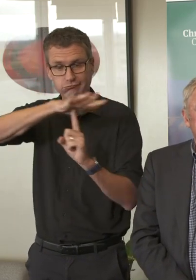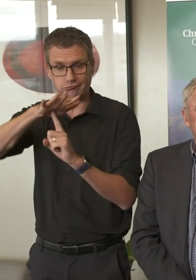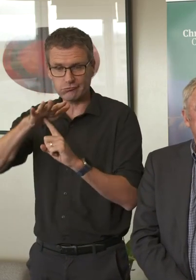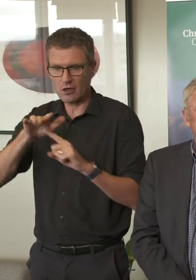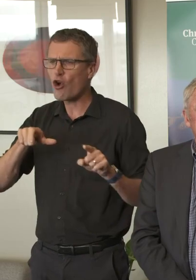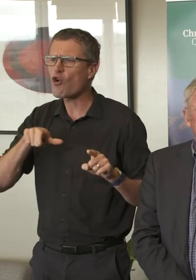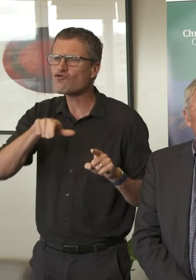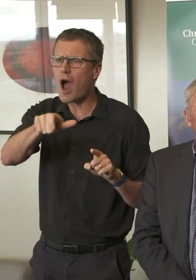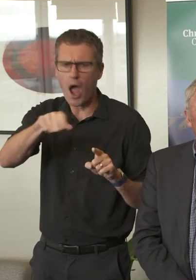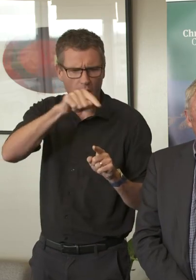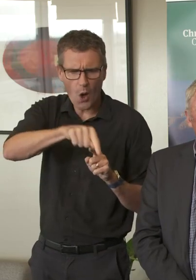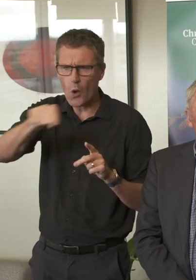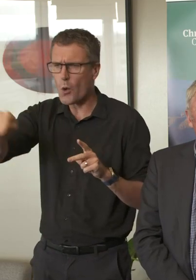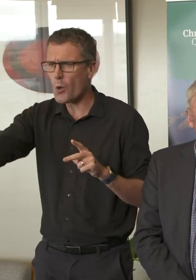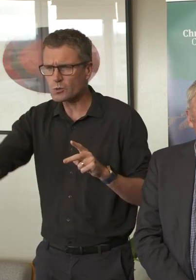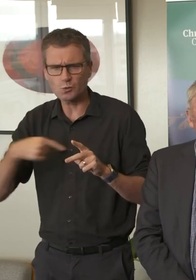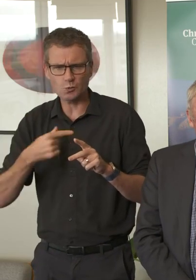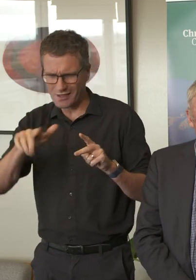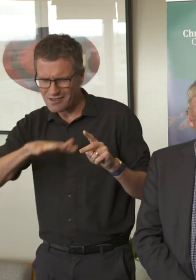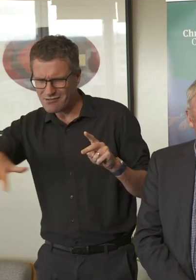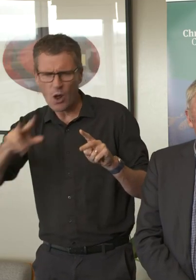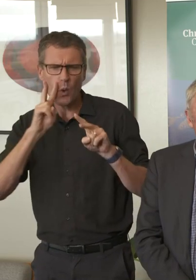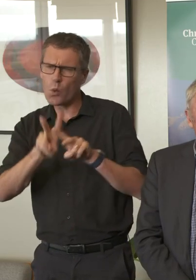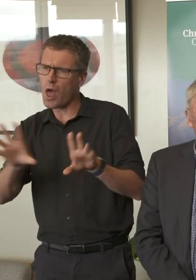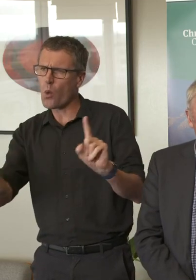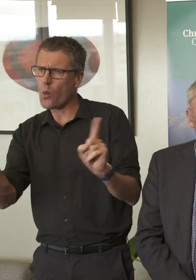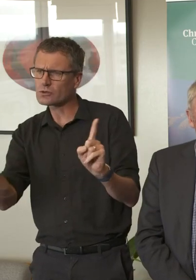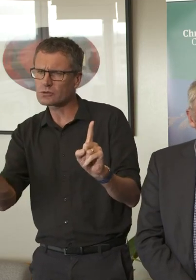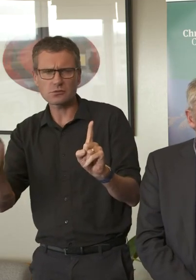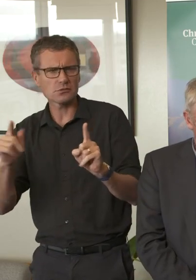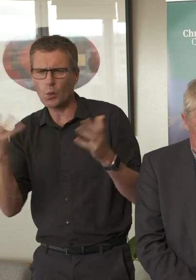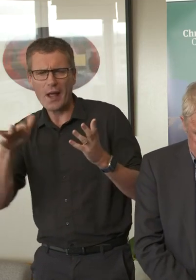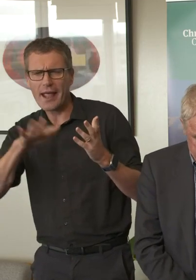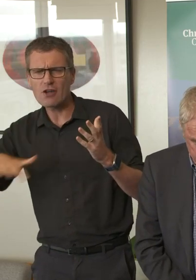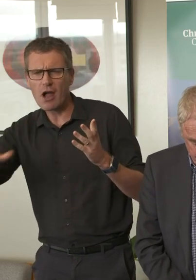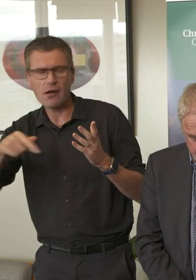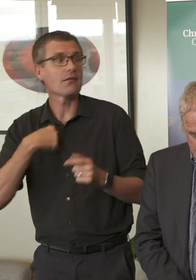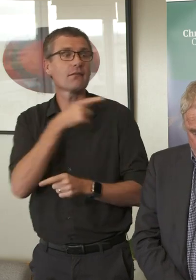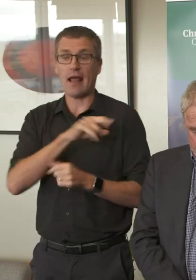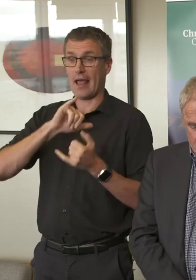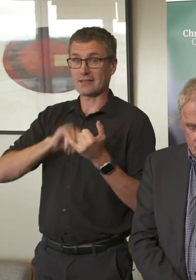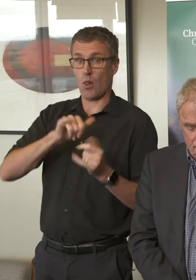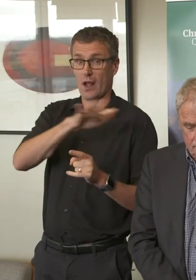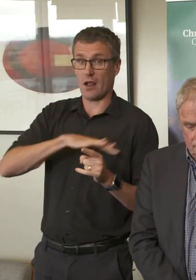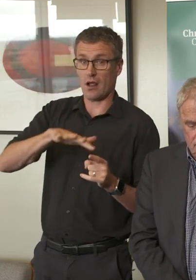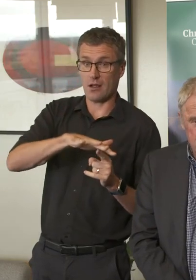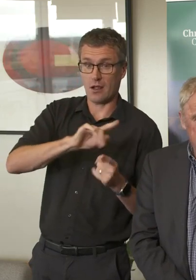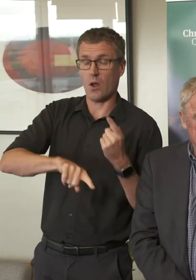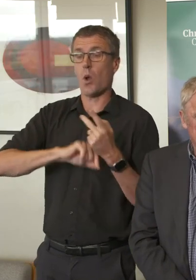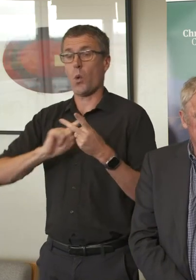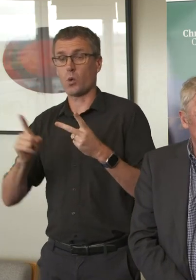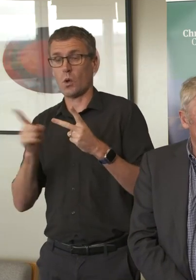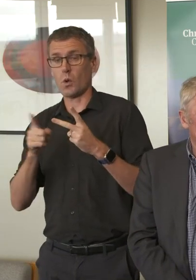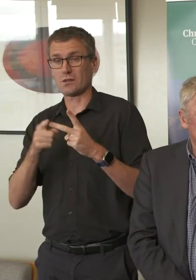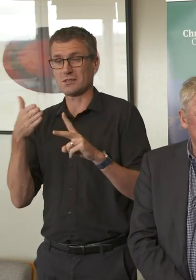So you primarily went over Selwyn and yeah, it was primarily Selwyn, and then obviously up to, we specifically wanted to get